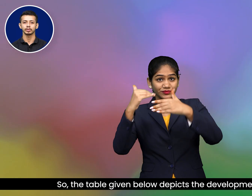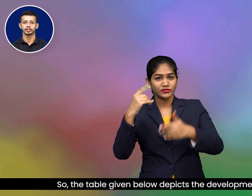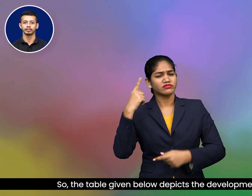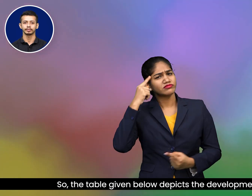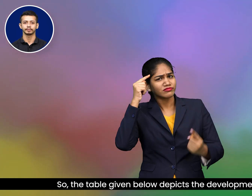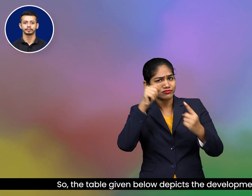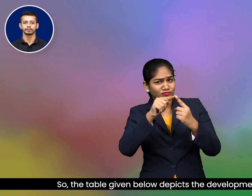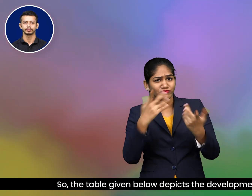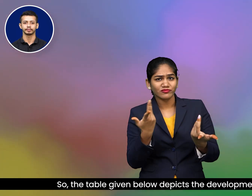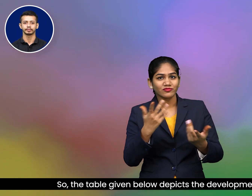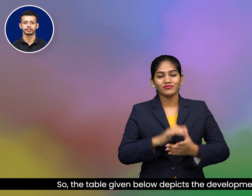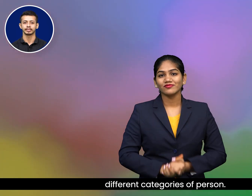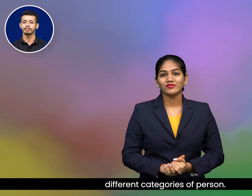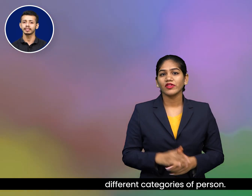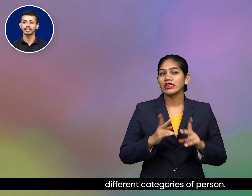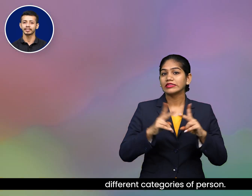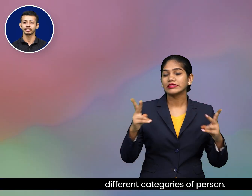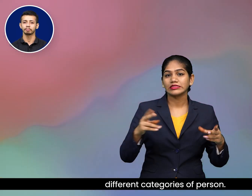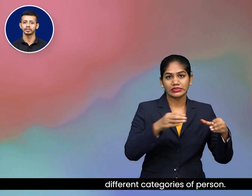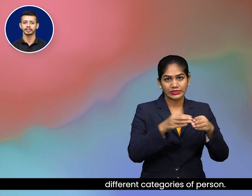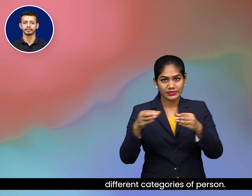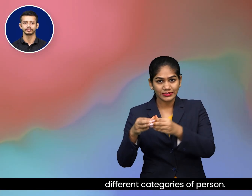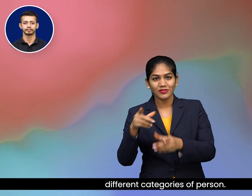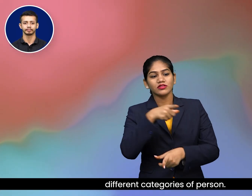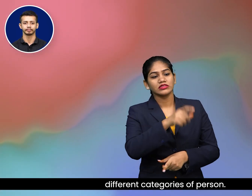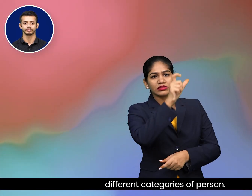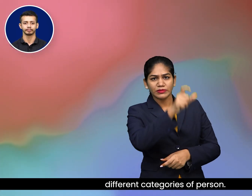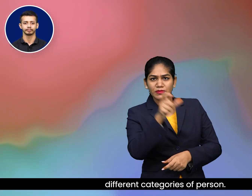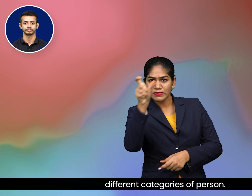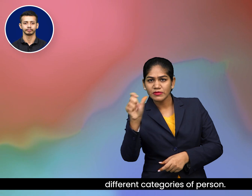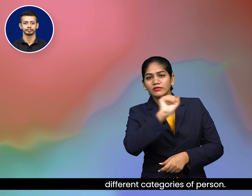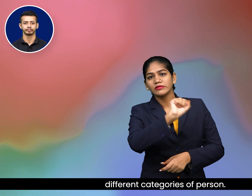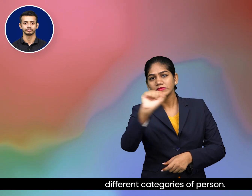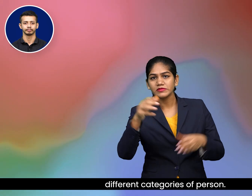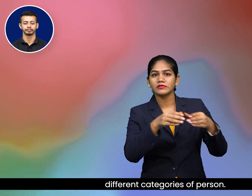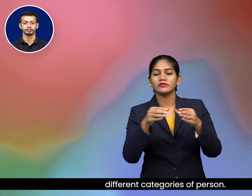developmental goals of different categories of person.